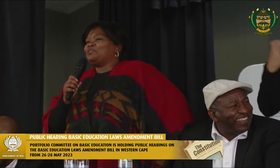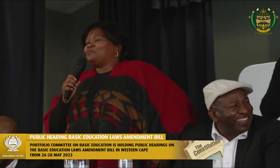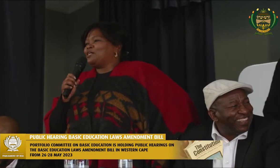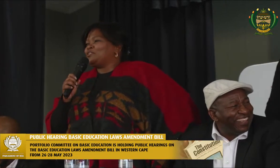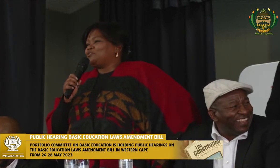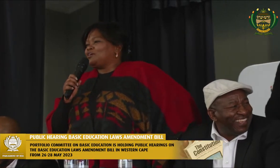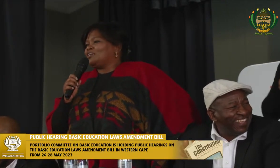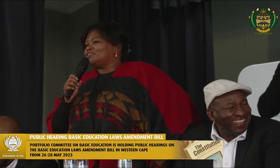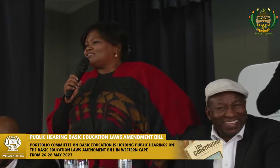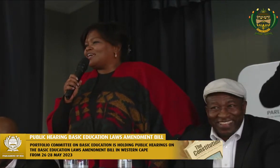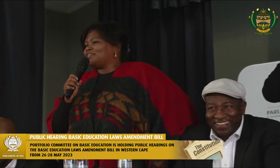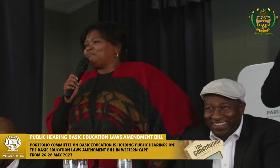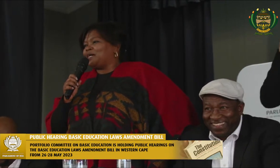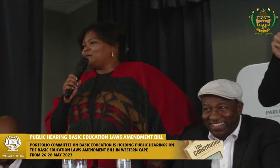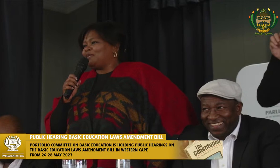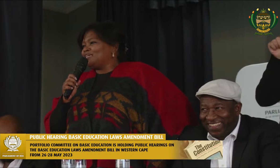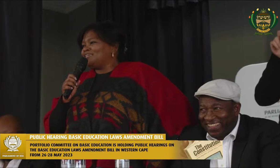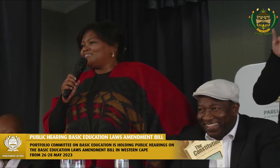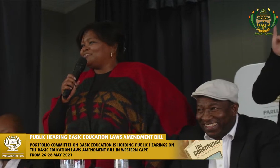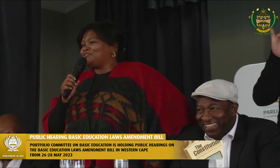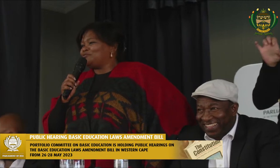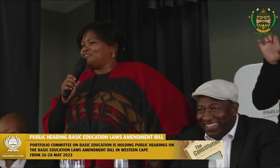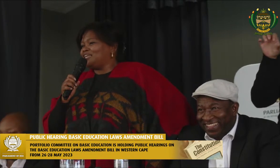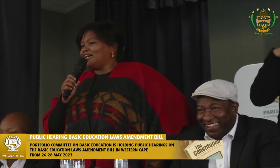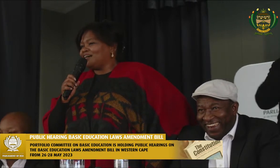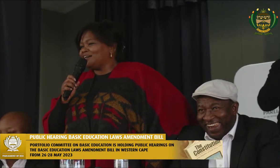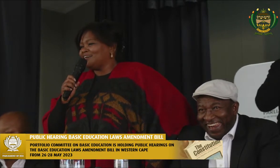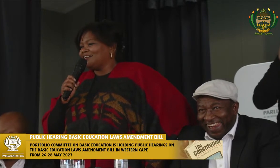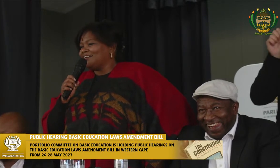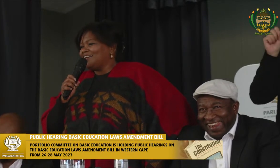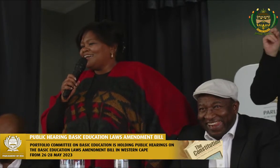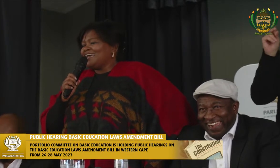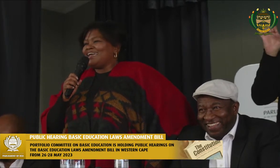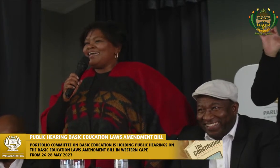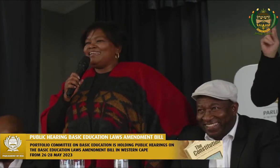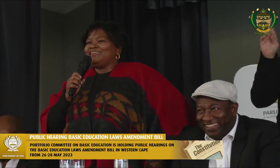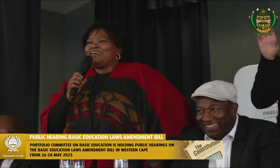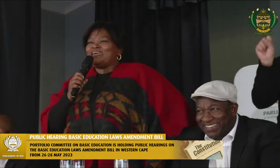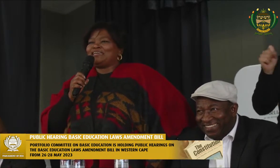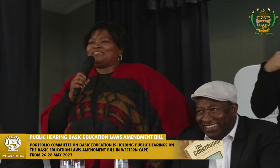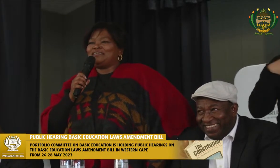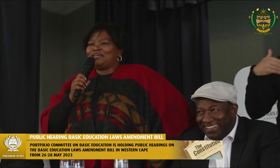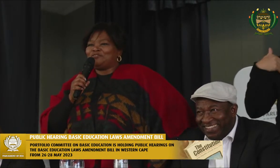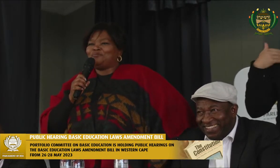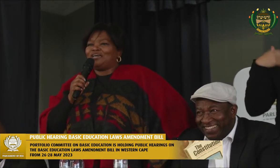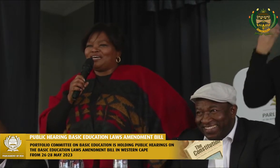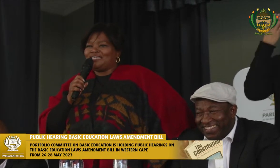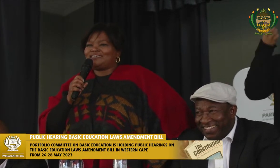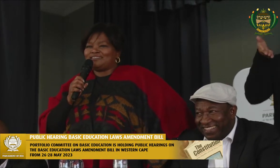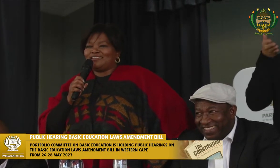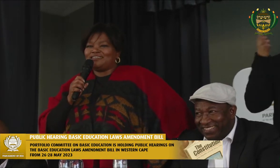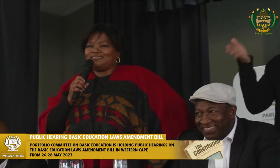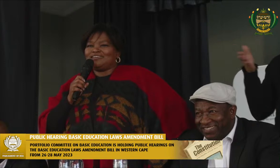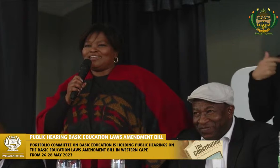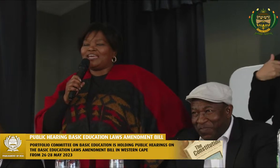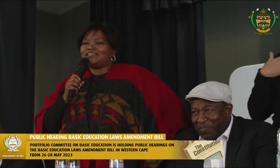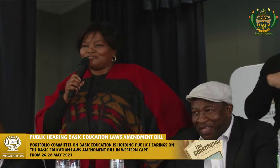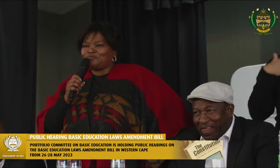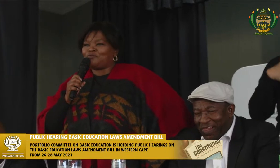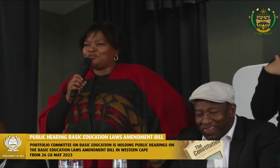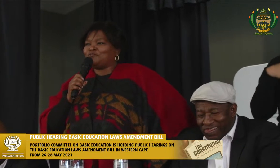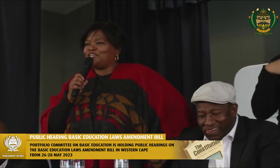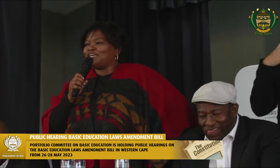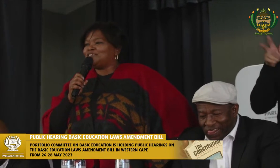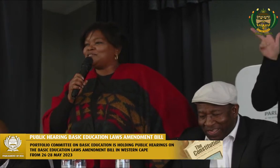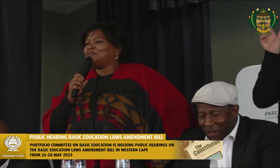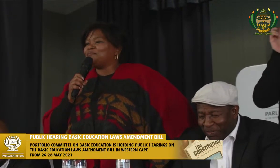My naam is Marie Soekers. Ek is baie bly julle is hier so vandag. En ek sien uit om na alles te luister en ek